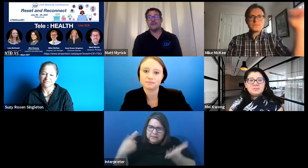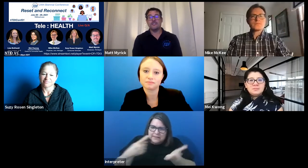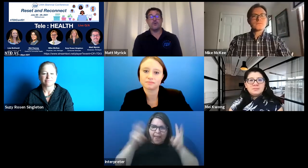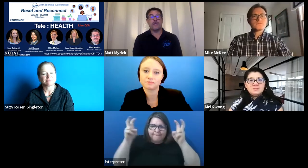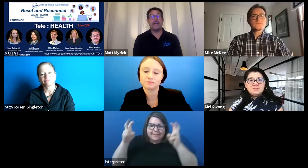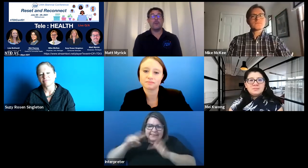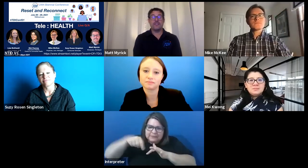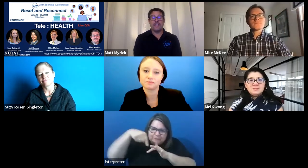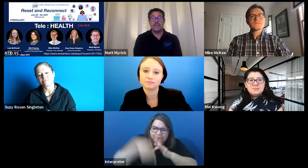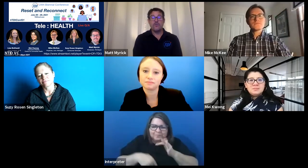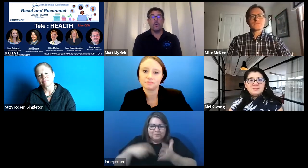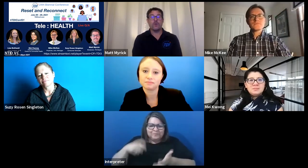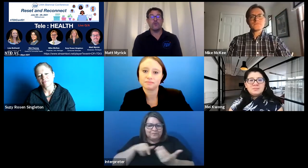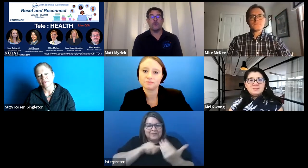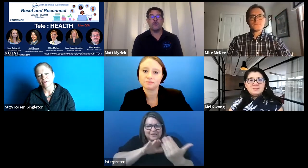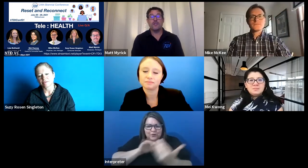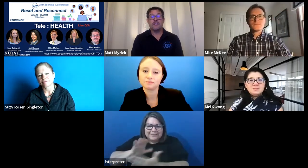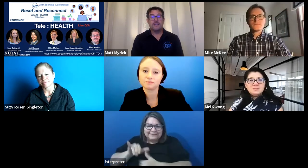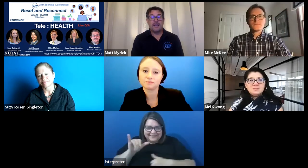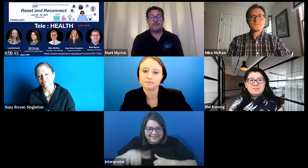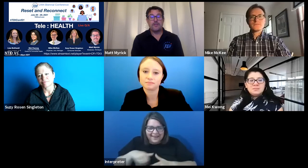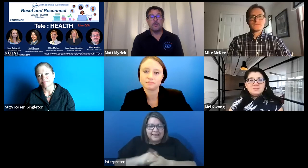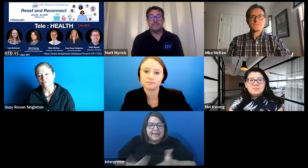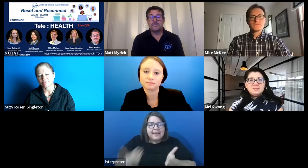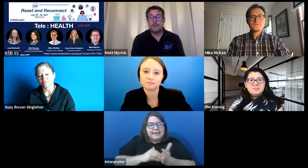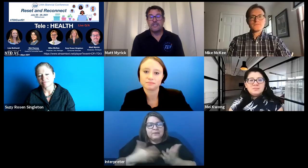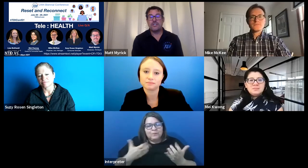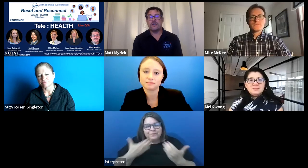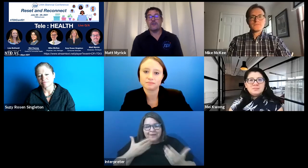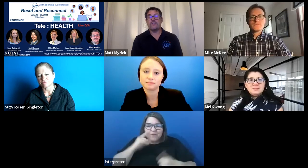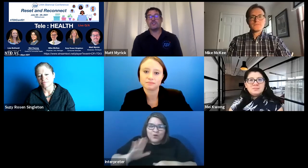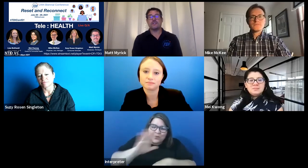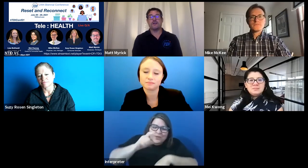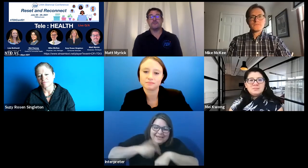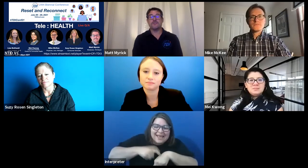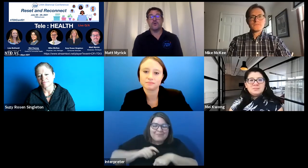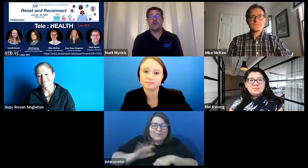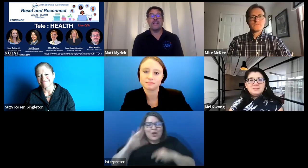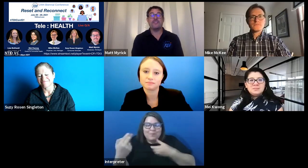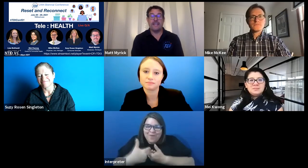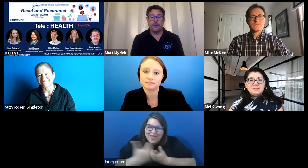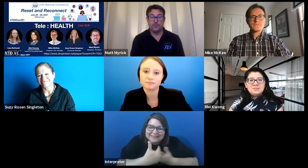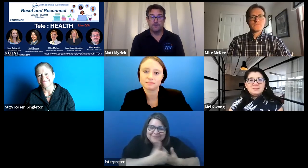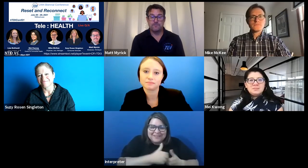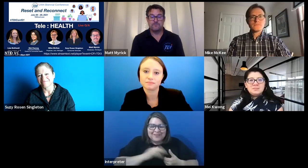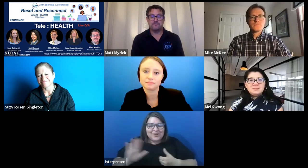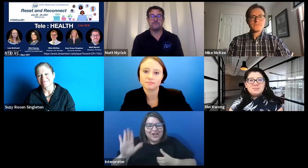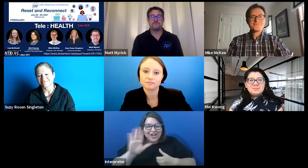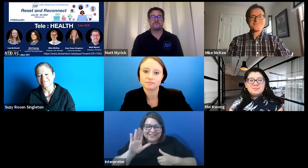And so again, I want to thank you for all your time and your participation and your efforts. So again, thank you.